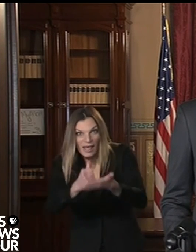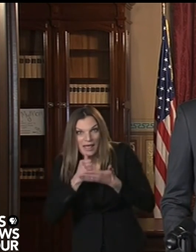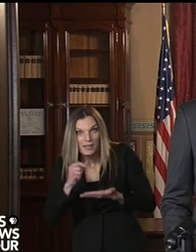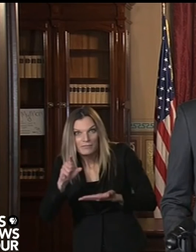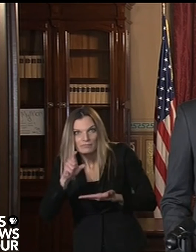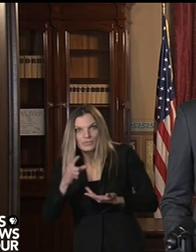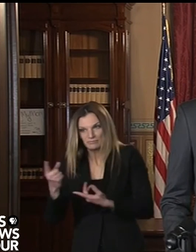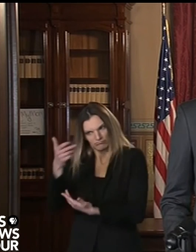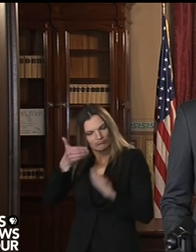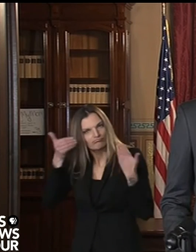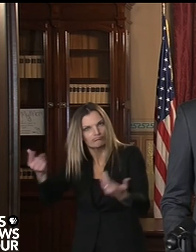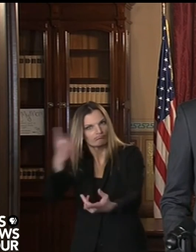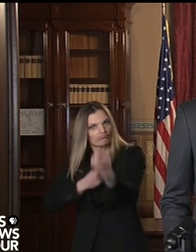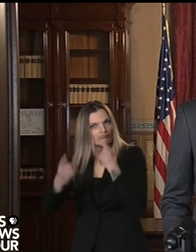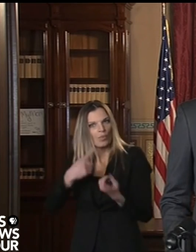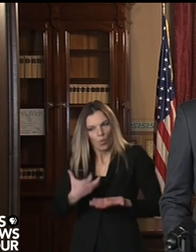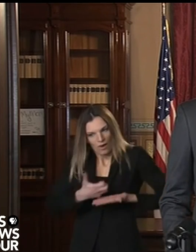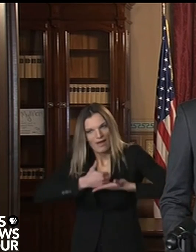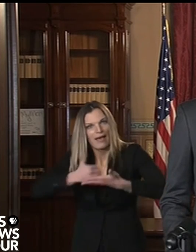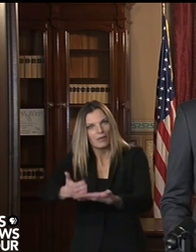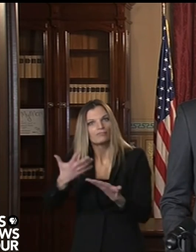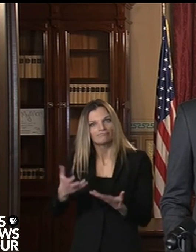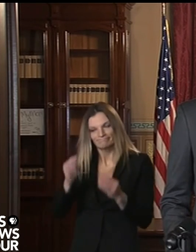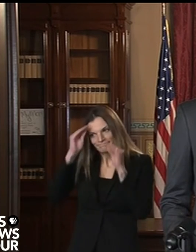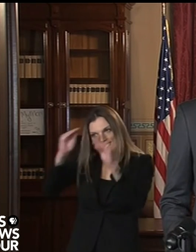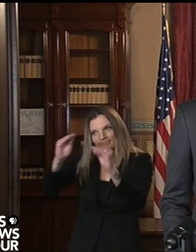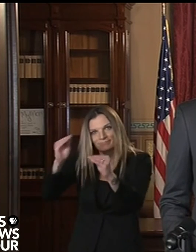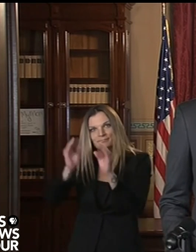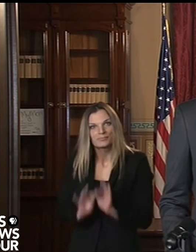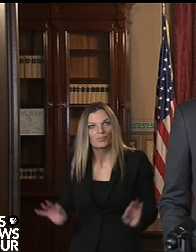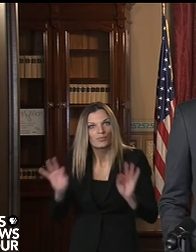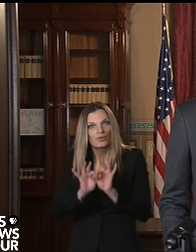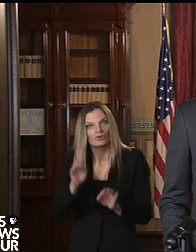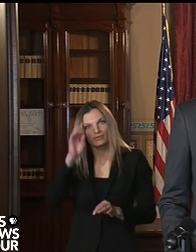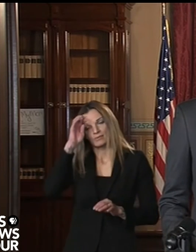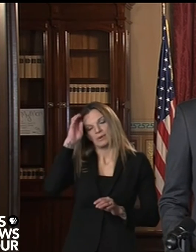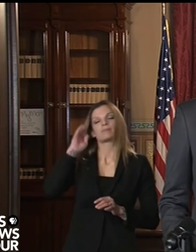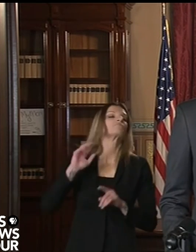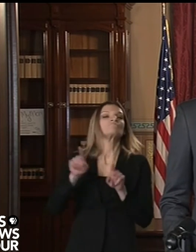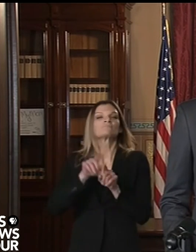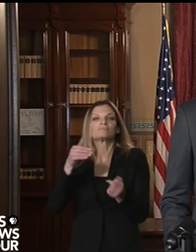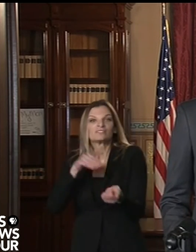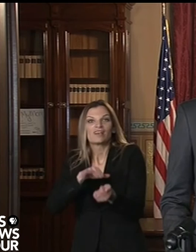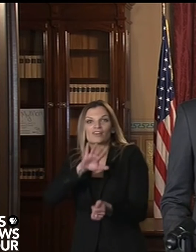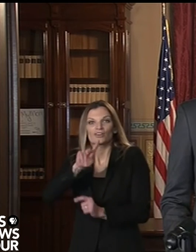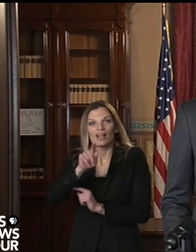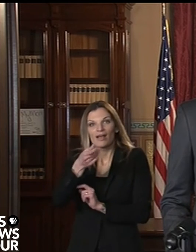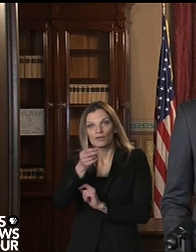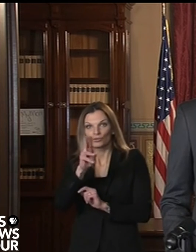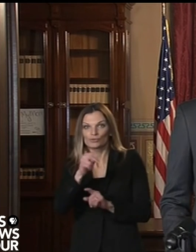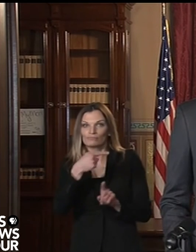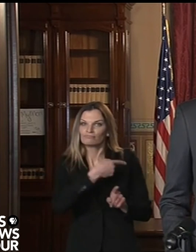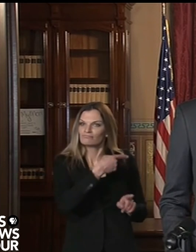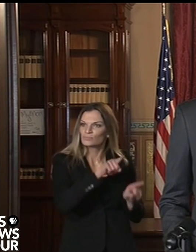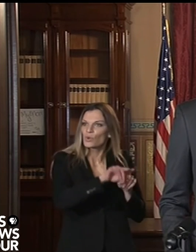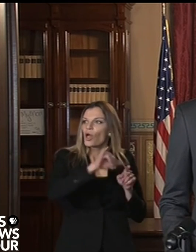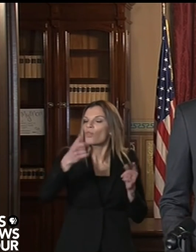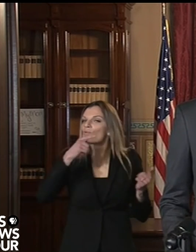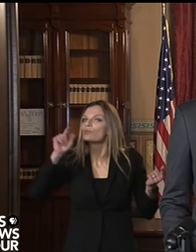to have, starting with Dr. Khaldun, some of the best minds in the world to make sure that this process is